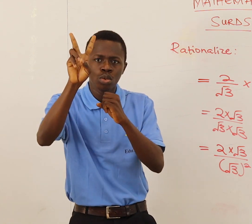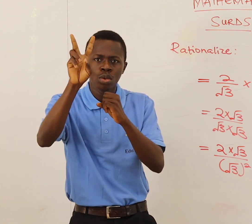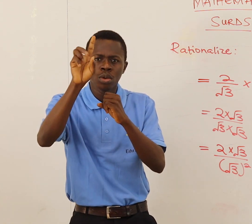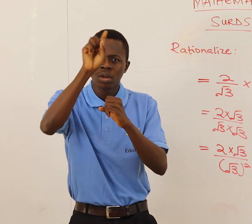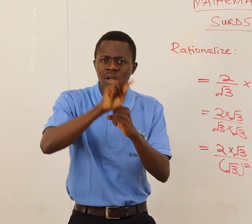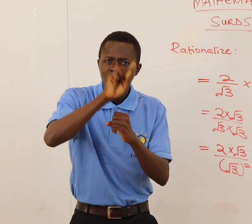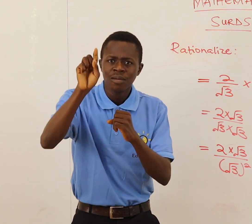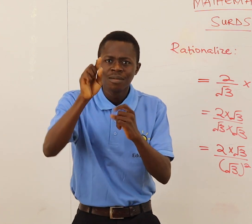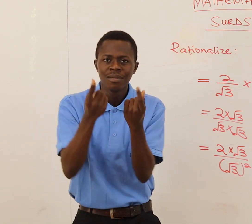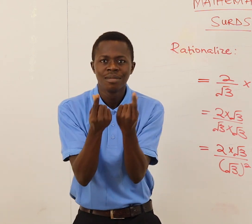That is fine.